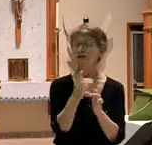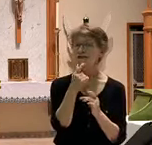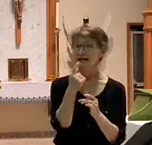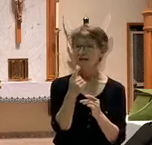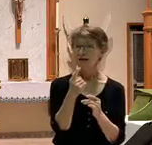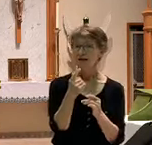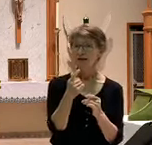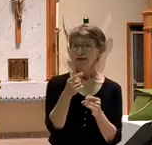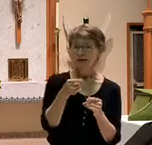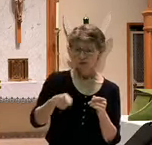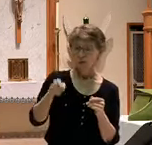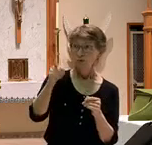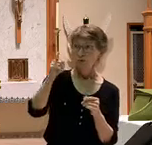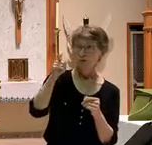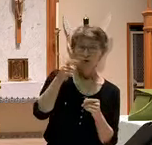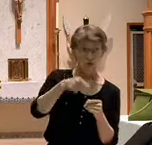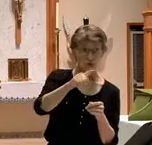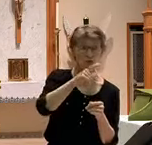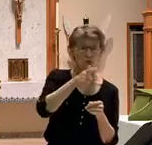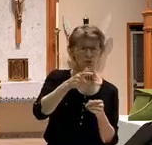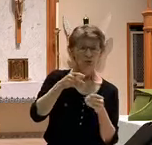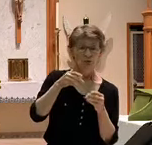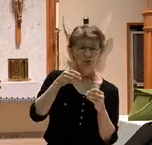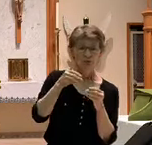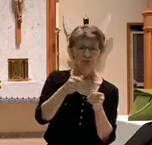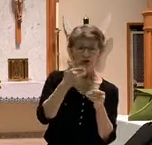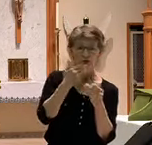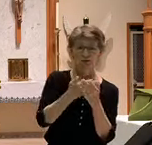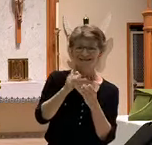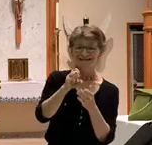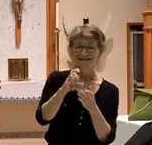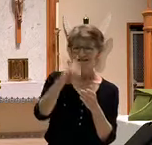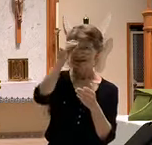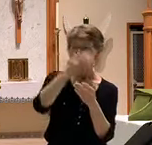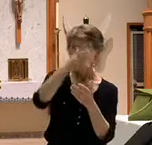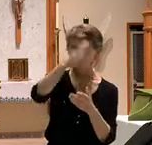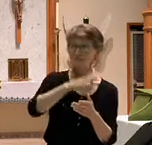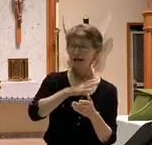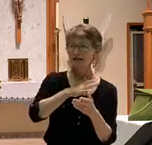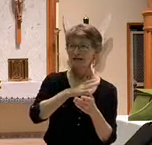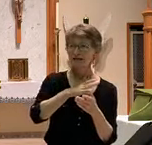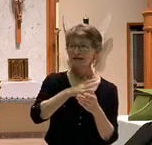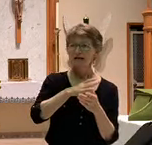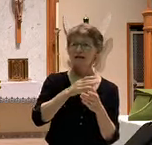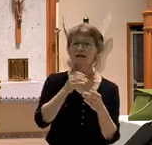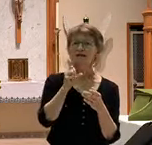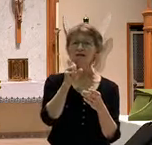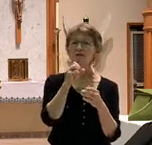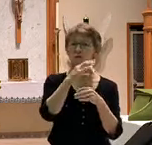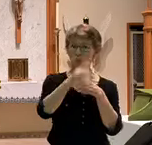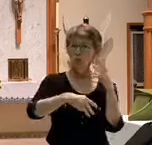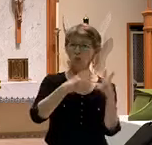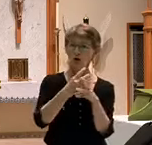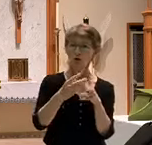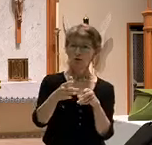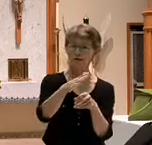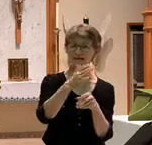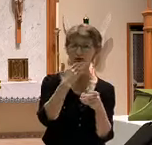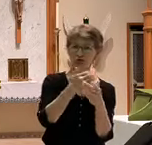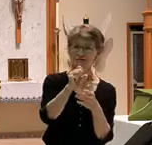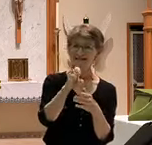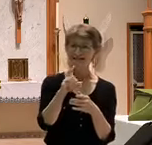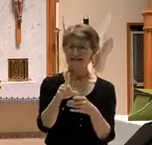the Son of Man. The field is the world, the good seed, the children of the kingdom.